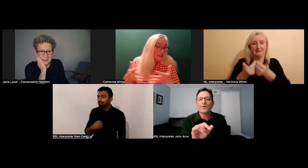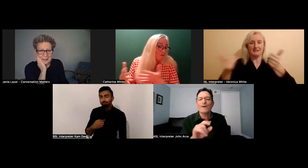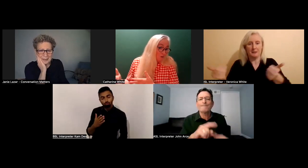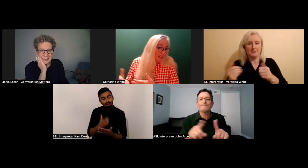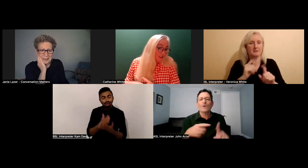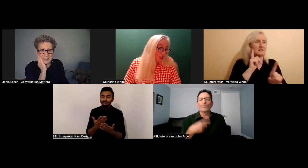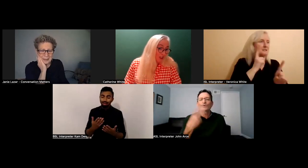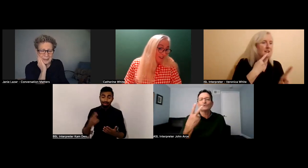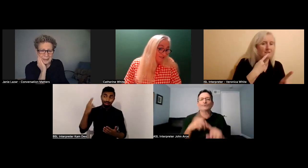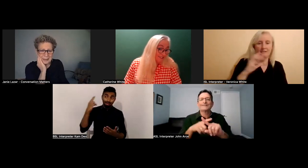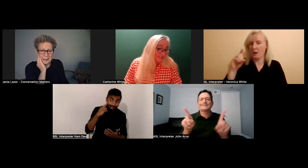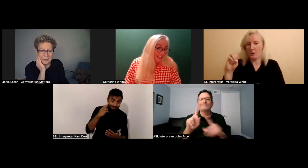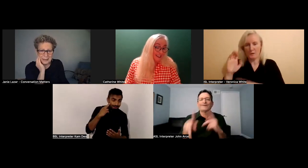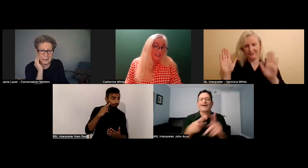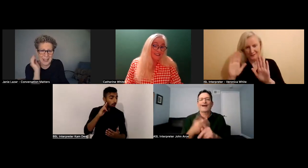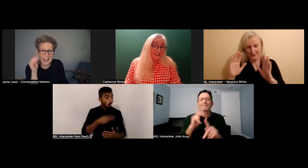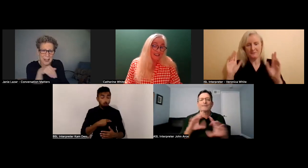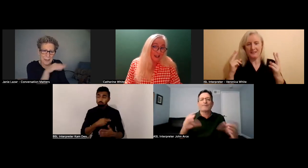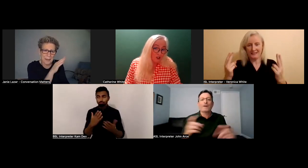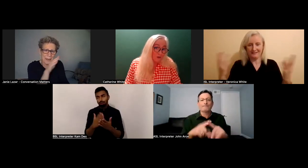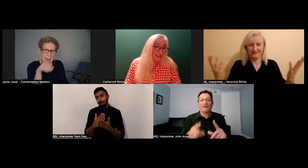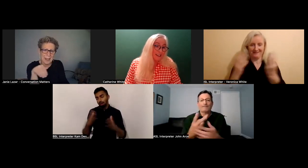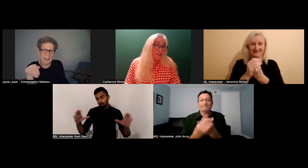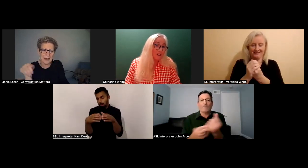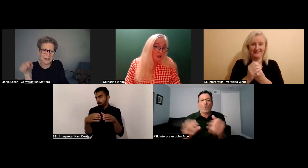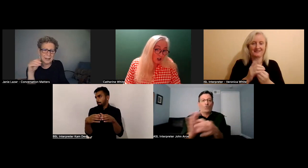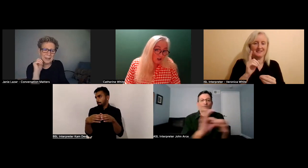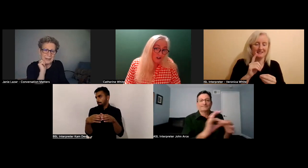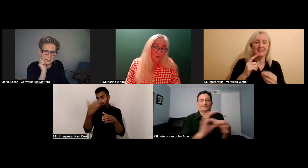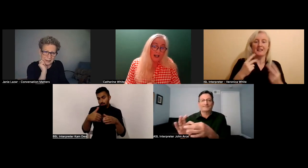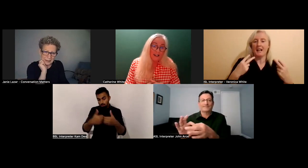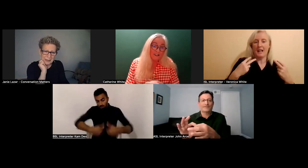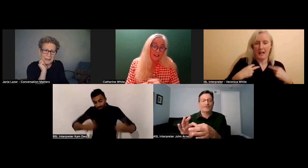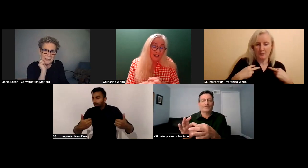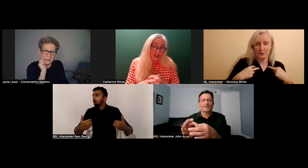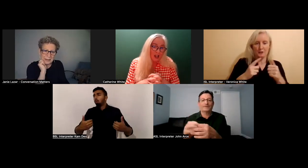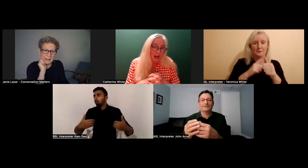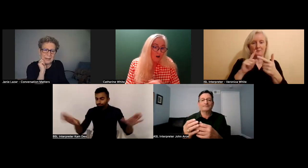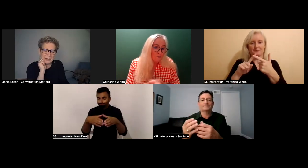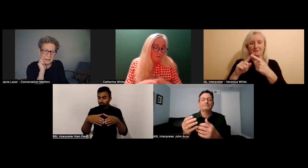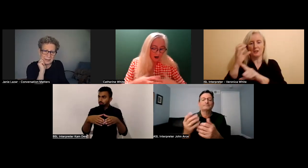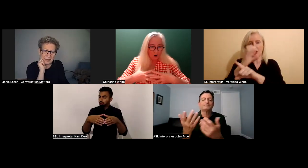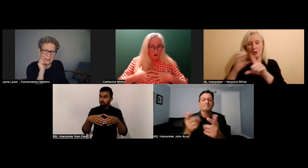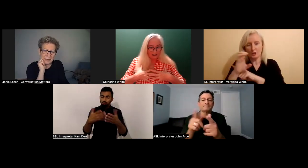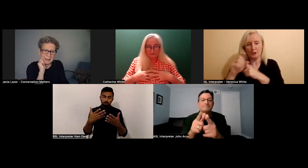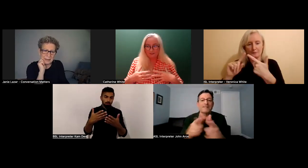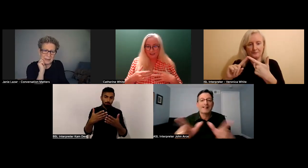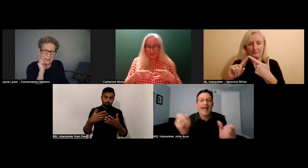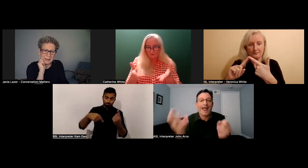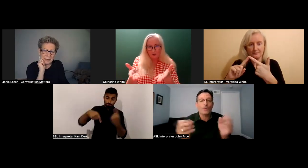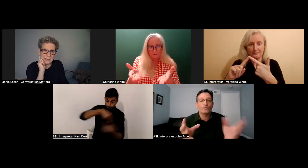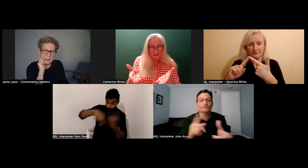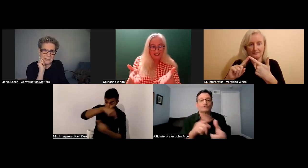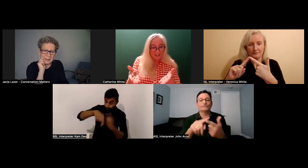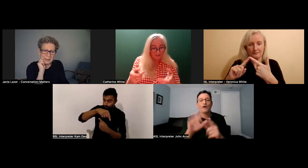you can't have one without the other. And I think language-wise, cultural-wise, our,